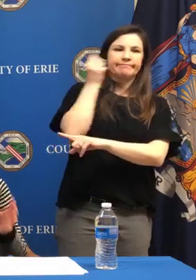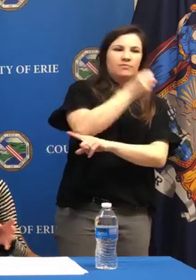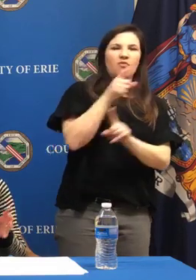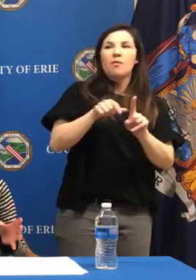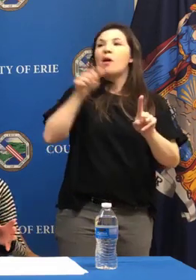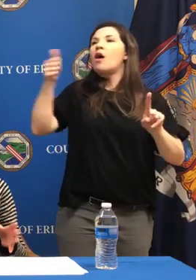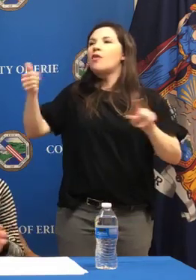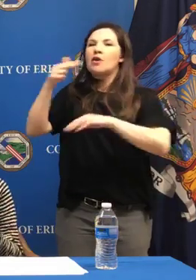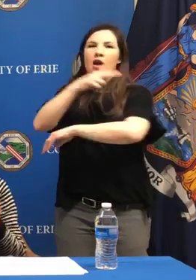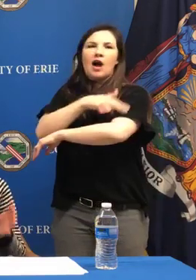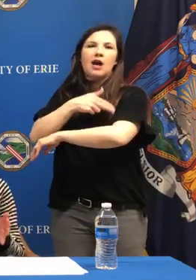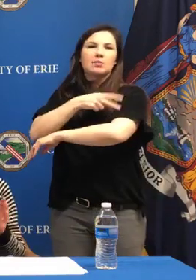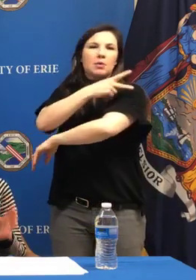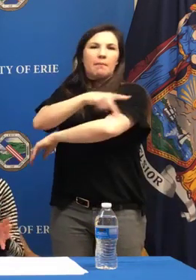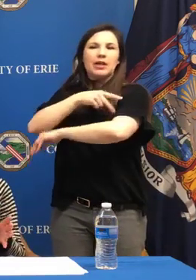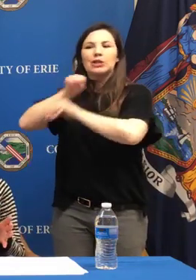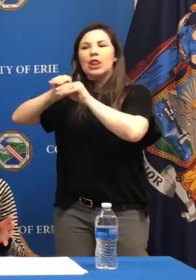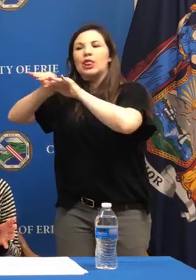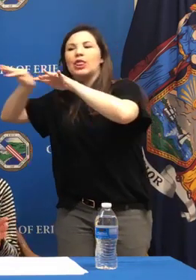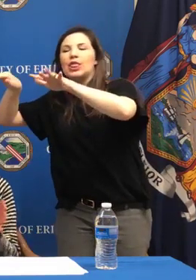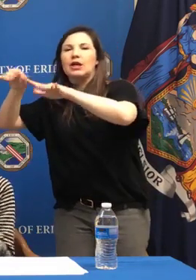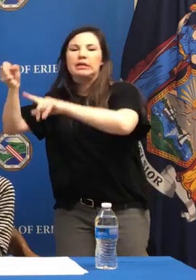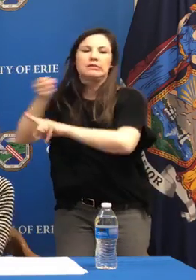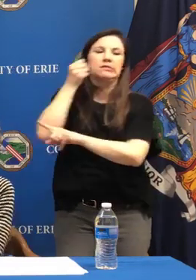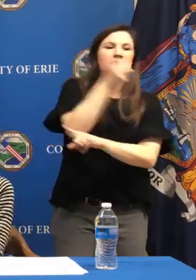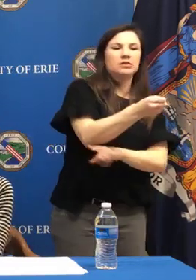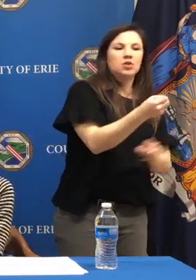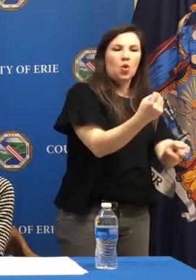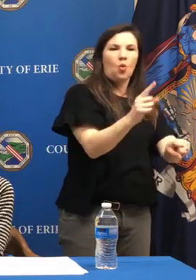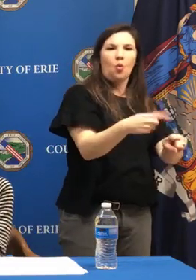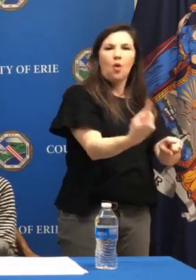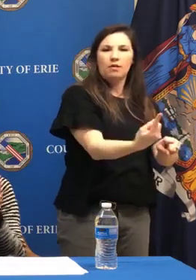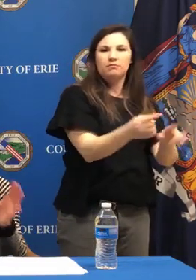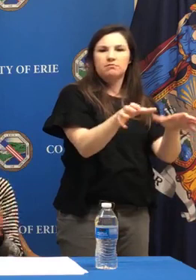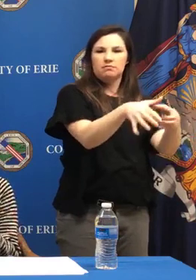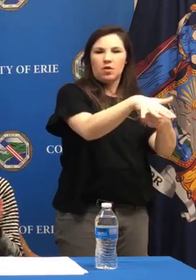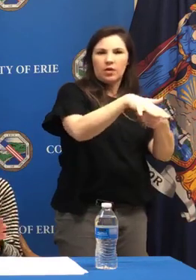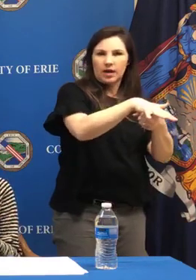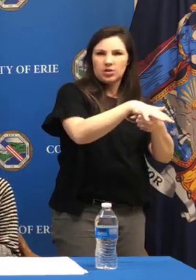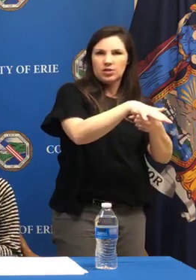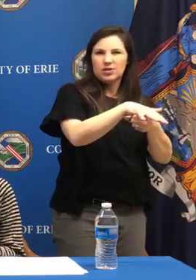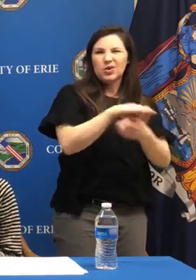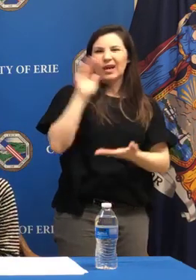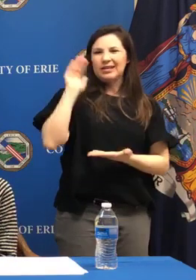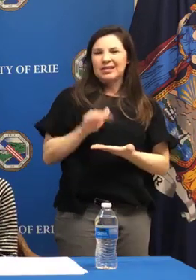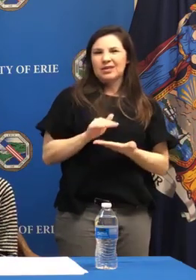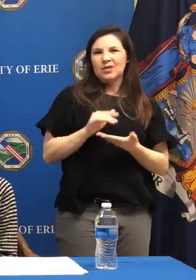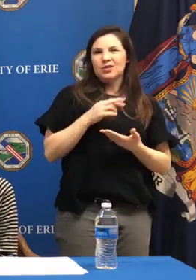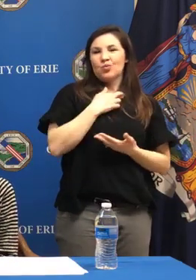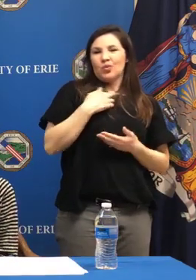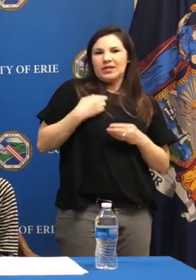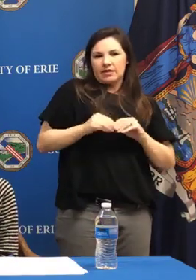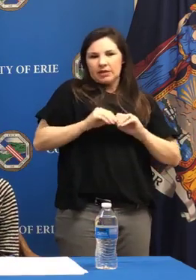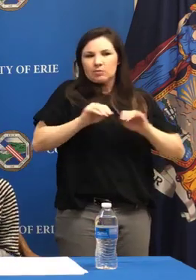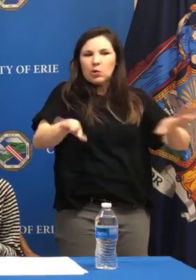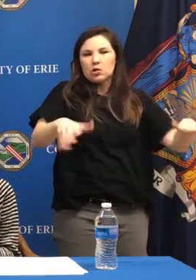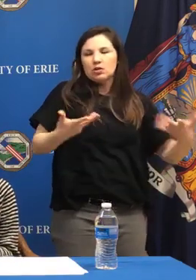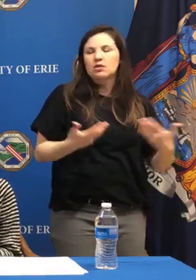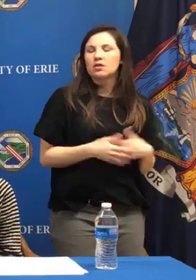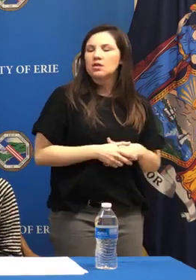the hospital patients and the hospital healthcare workers into one location, so to decrease the risk of exposure.